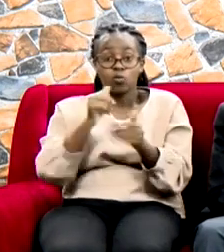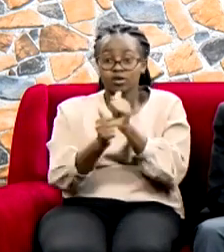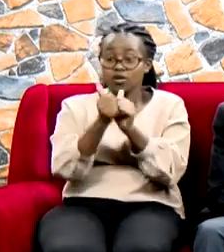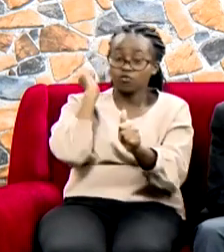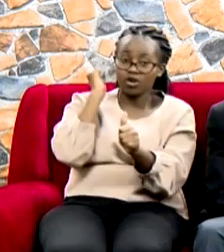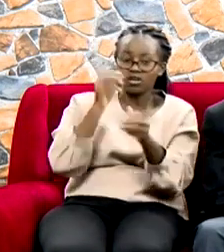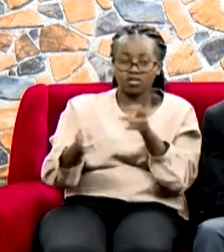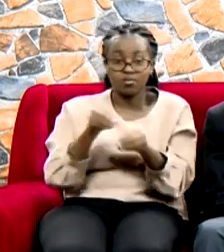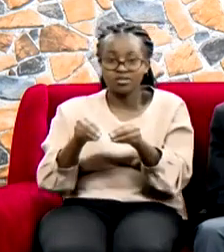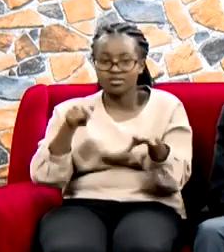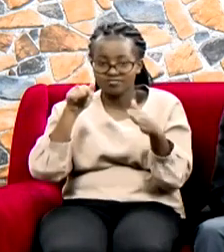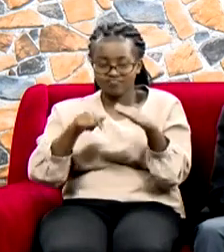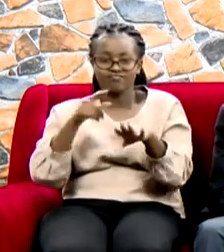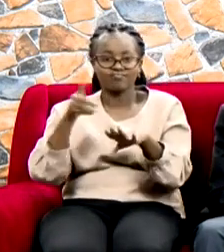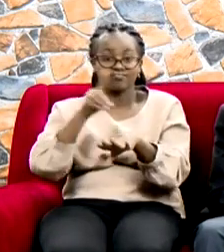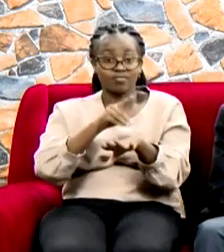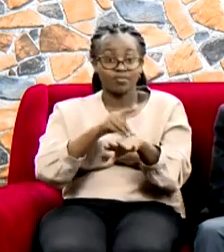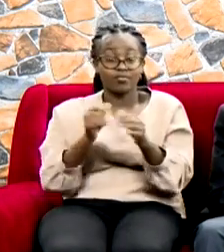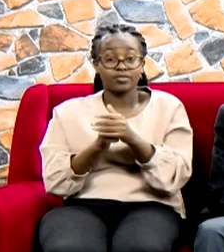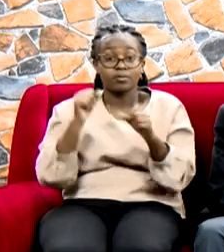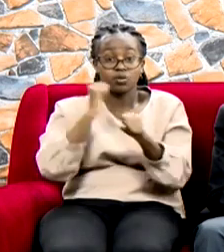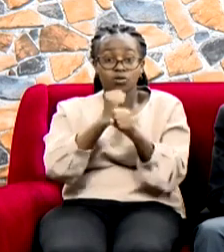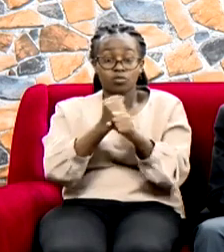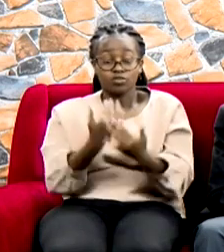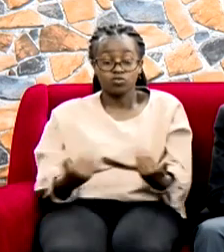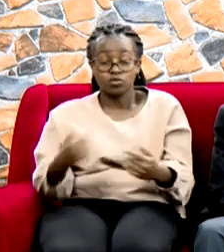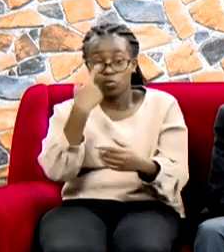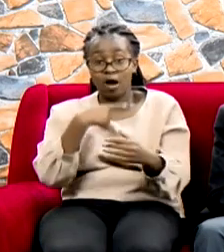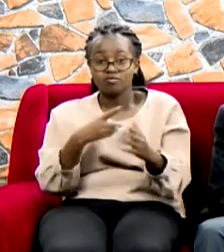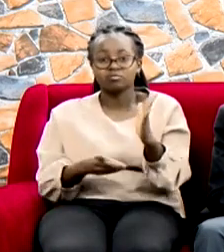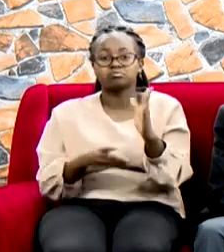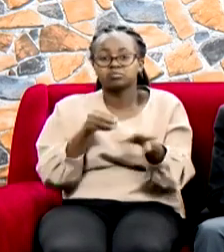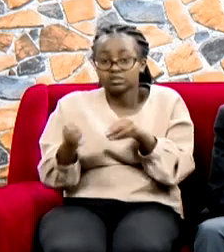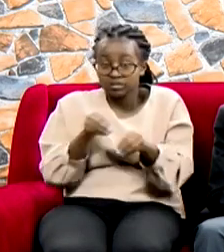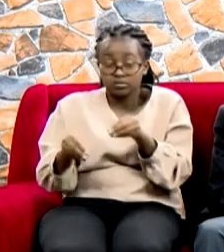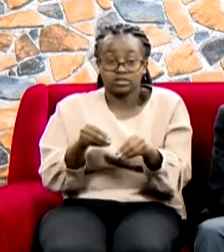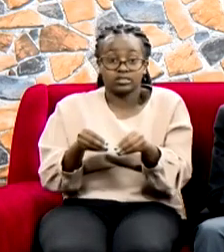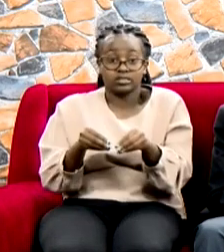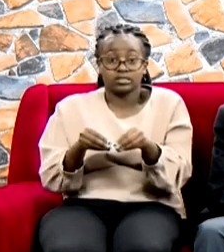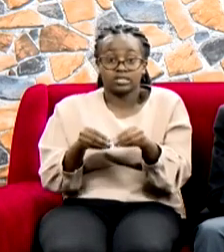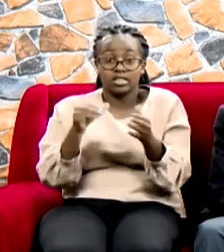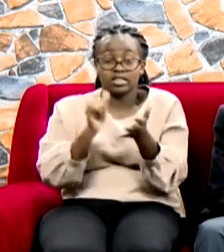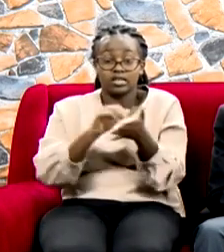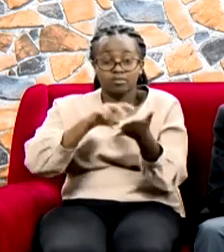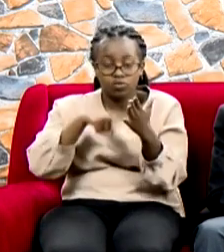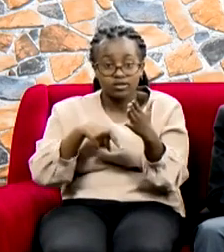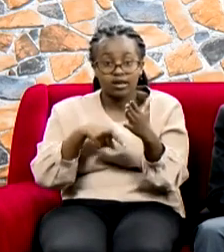term disabilities nowadays. Yeah, I work with children with developmental and learning needs. So that means I